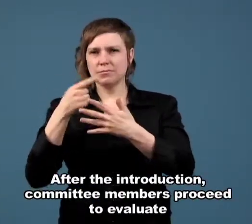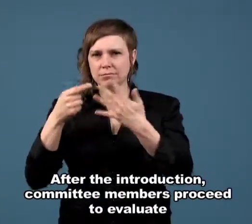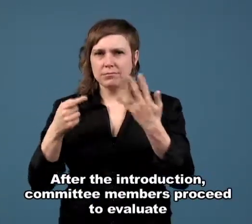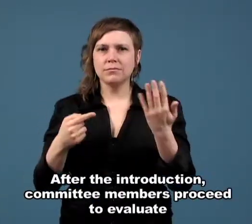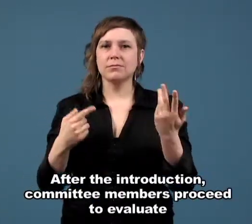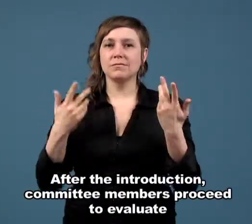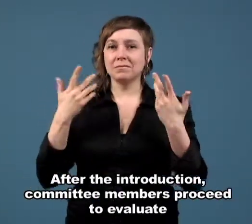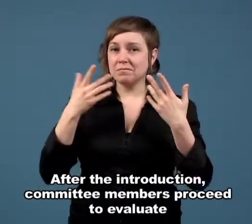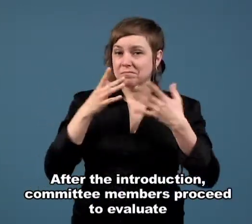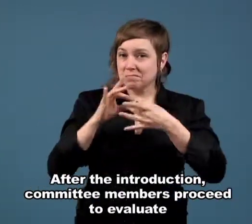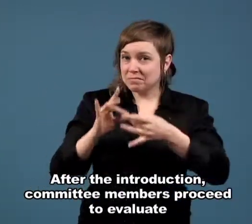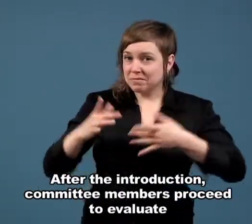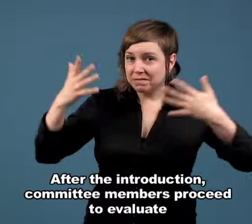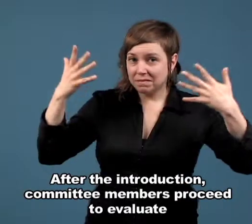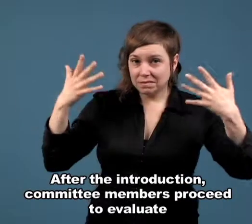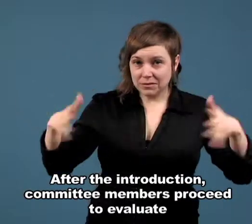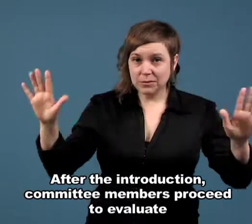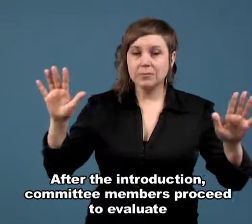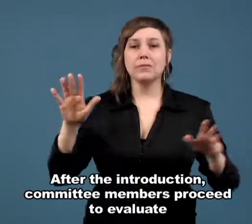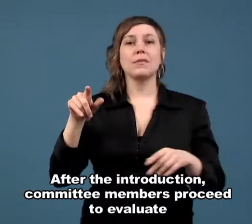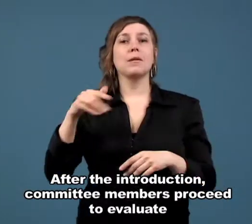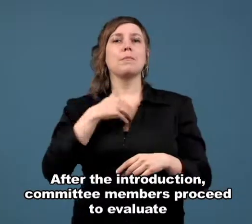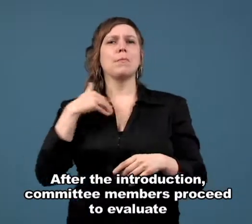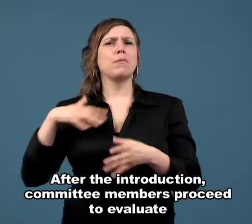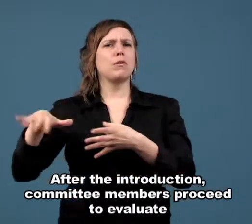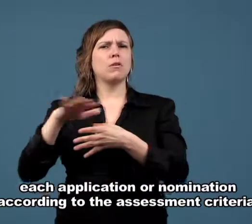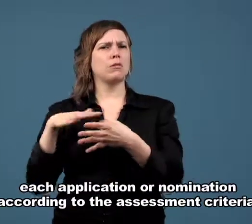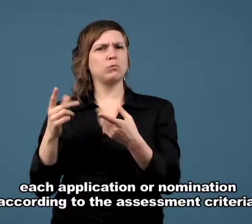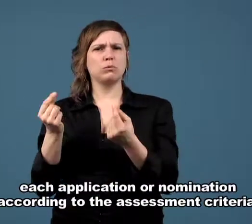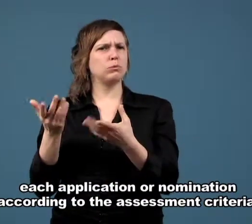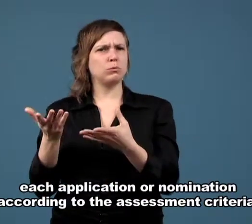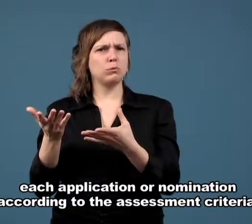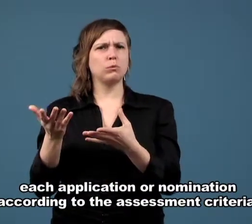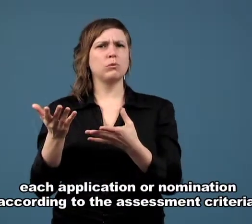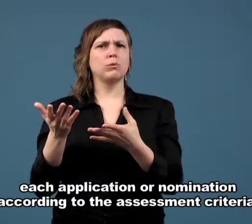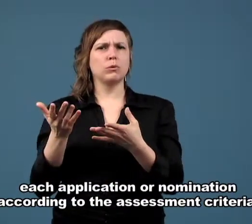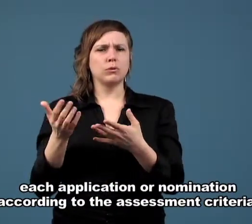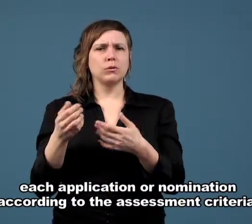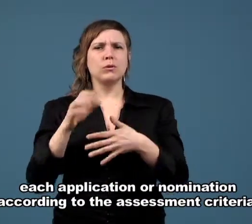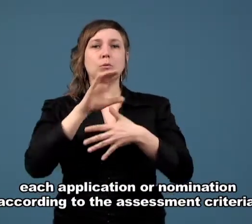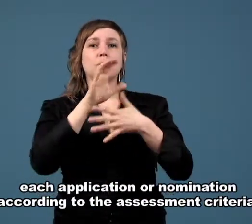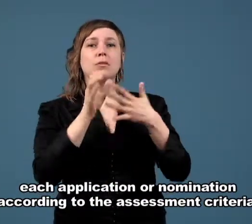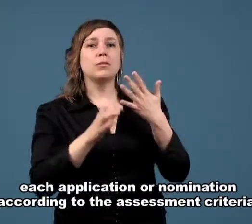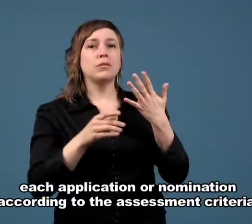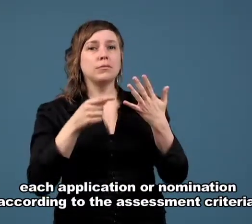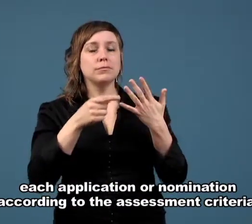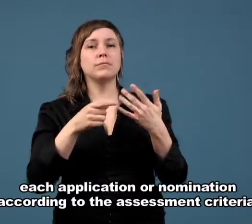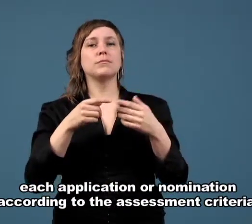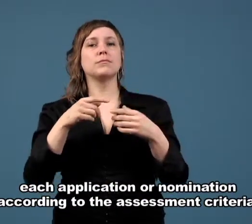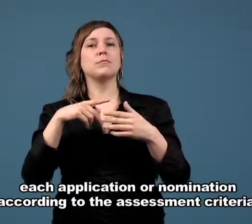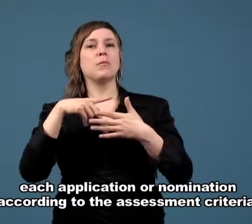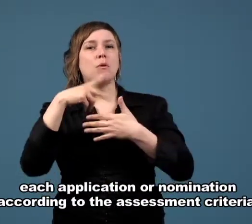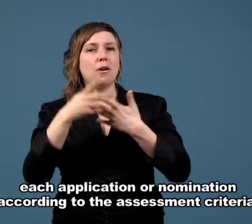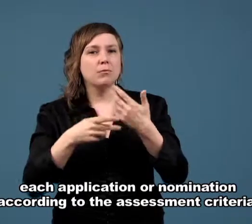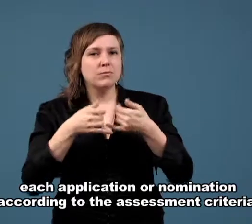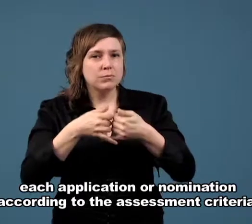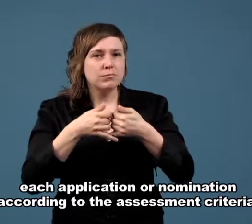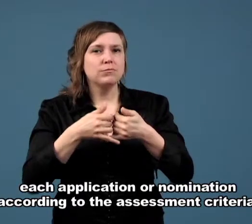After the introduction, committee members proceed to evaluate each application or nomination according to the assessment